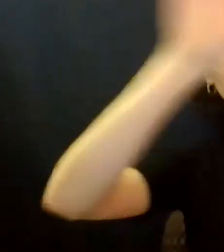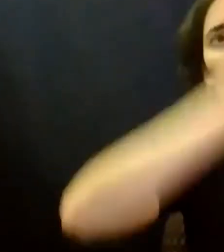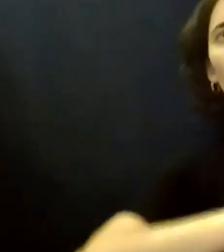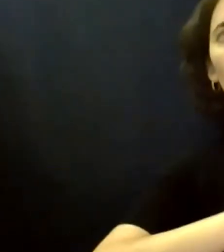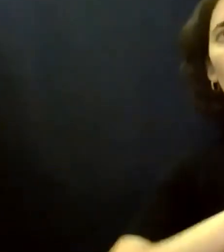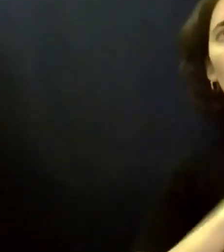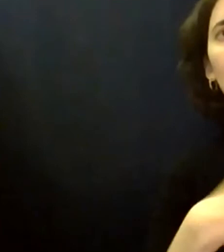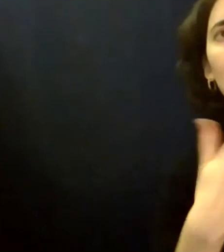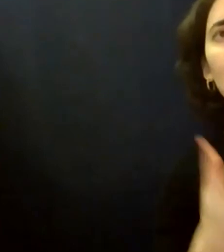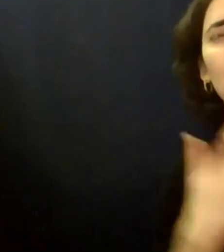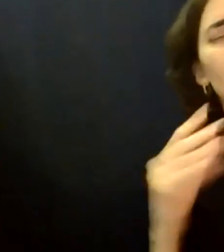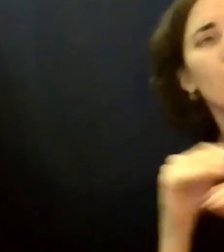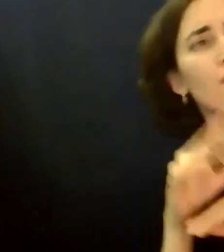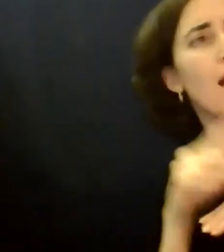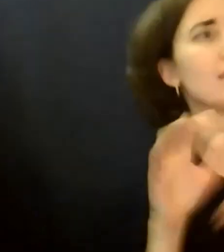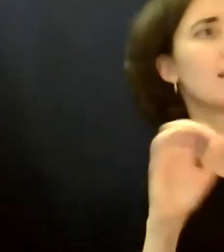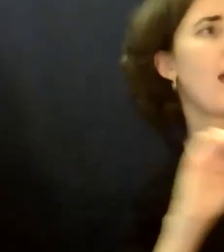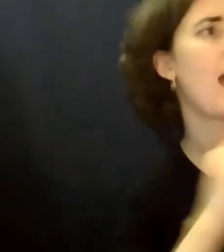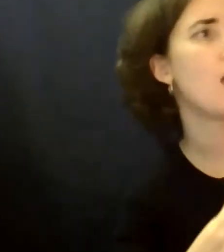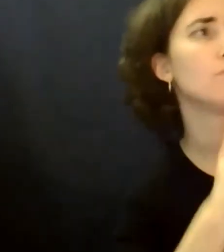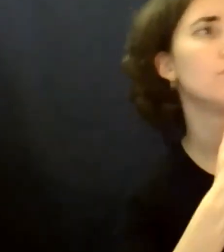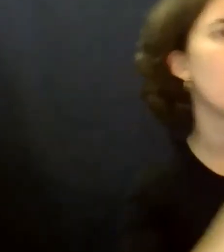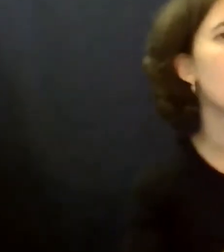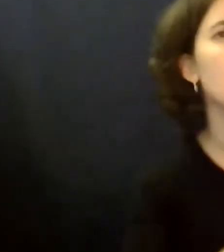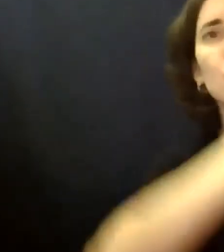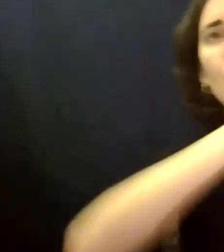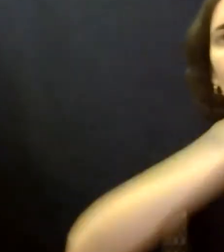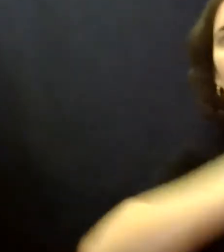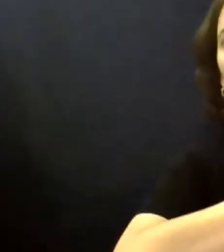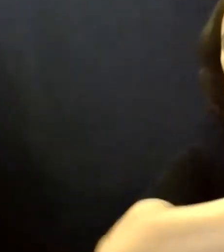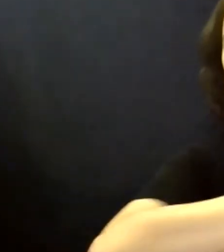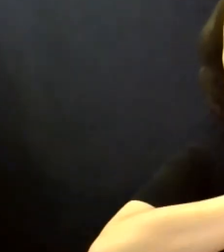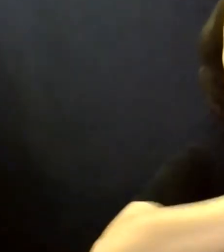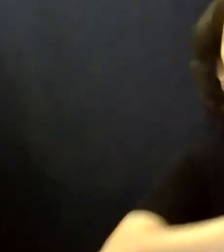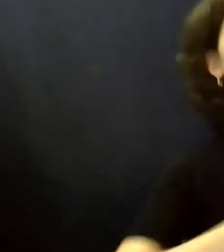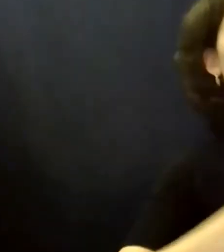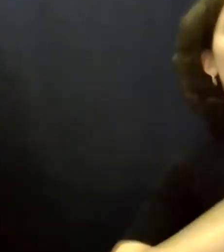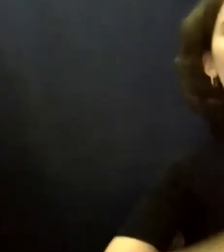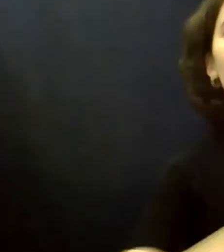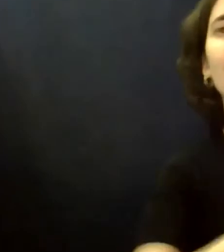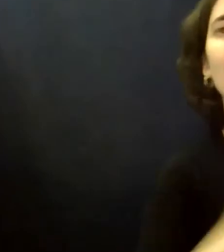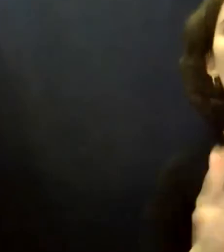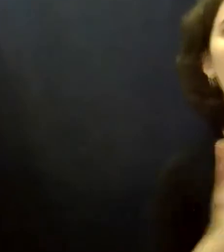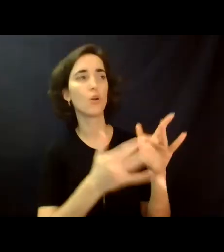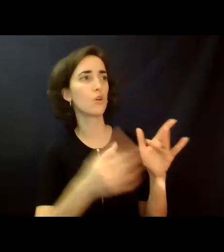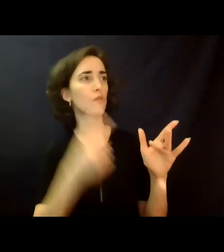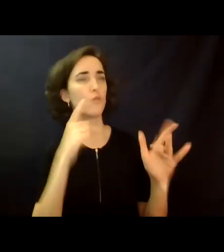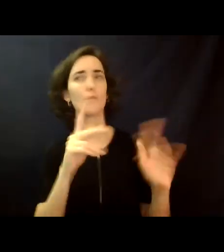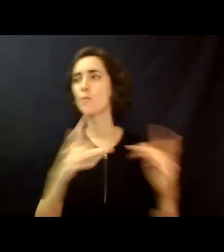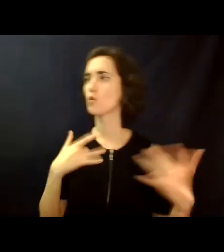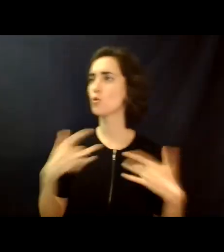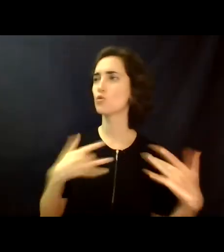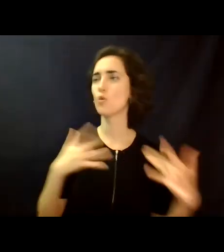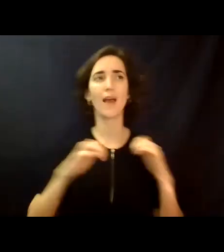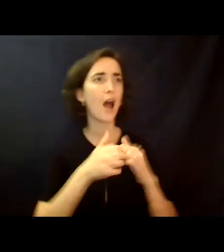work on transportation, or just building a network to address transportation concerns and mobilizing efforts